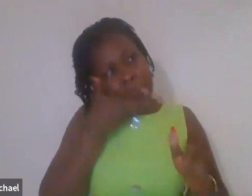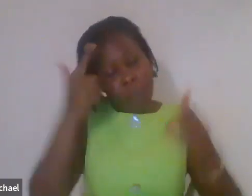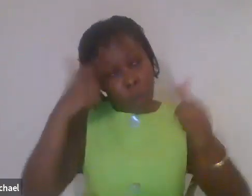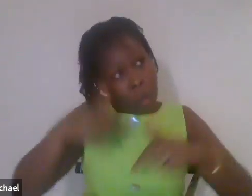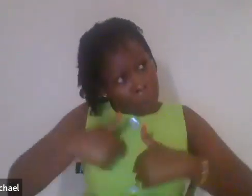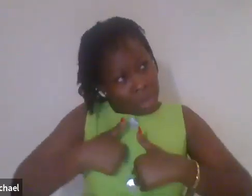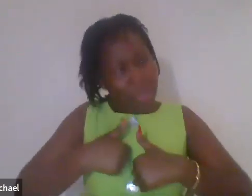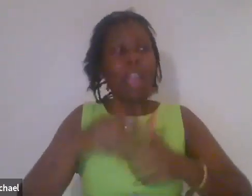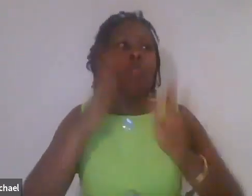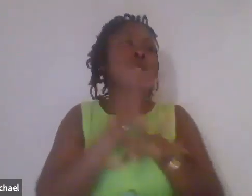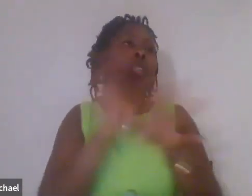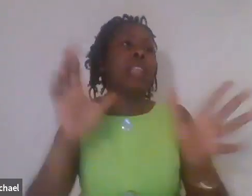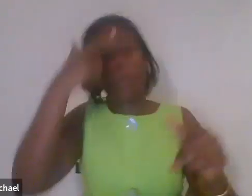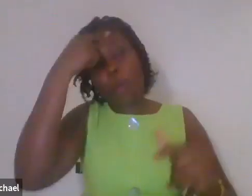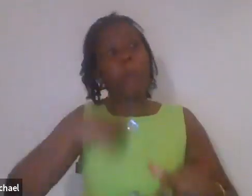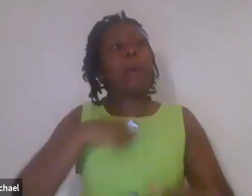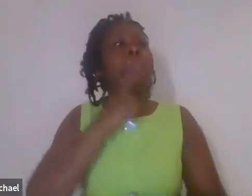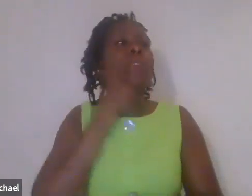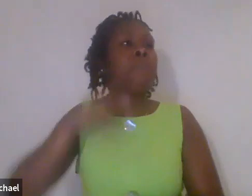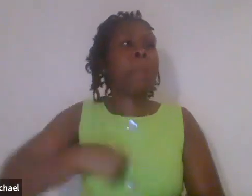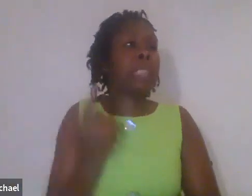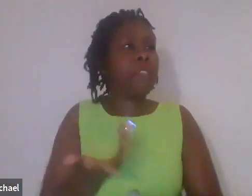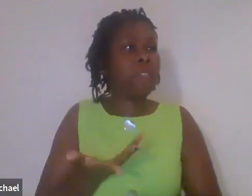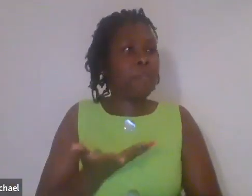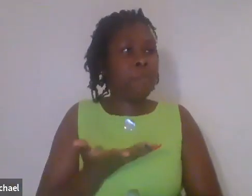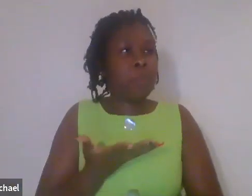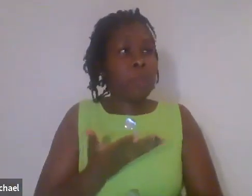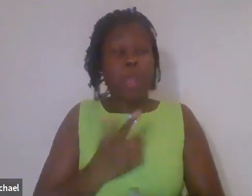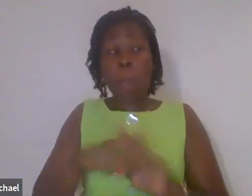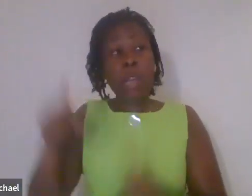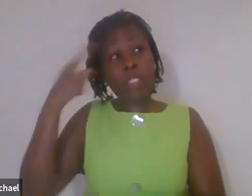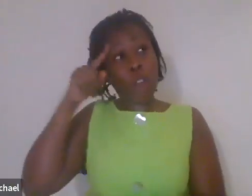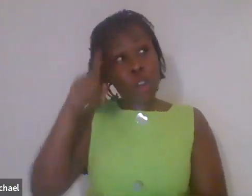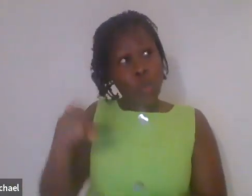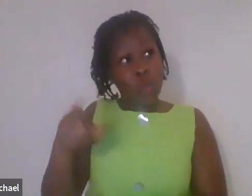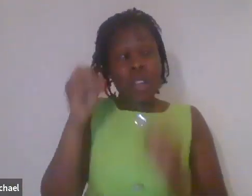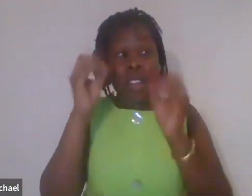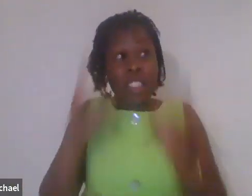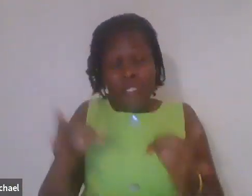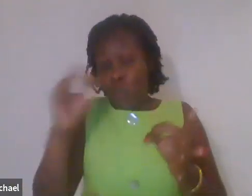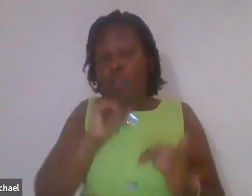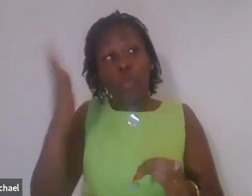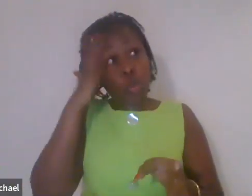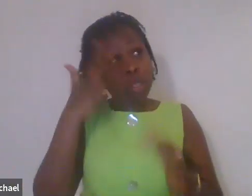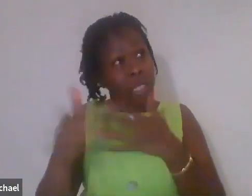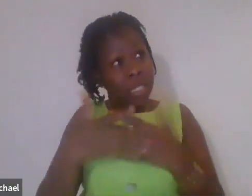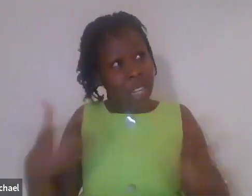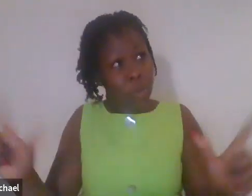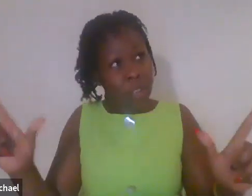Let me respond. For me, I use sign language because I'm deaf myself. But for you, if you don't know